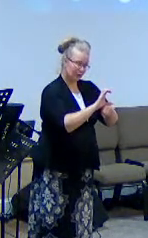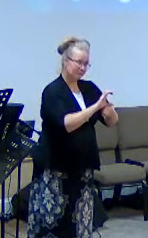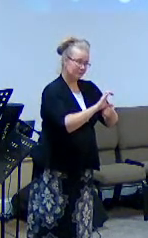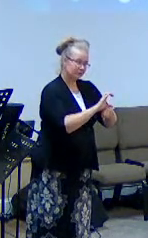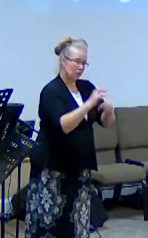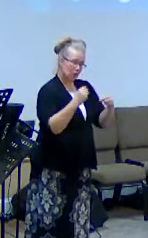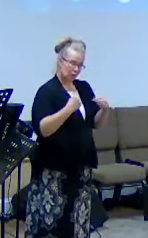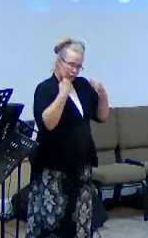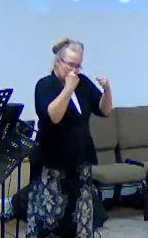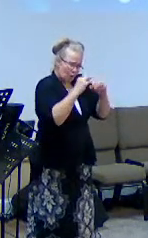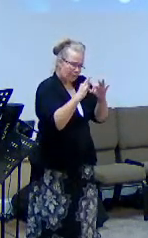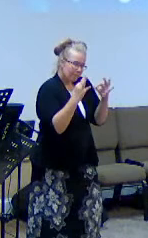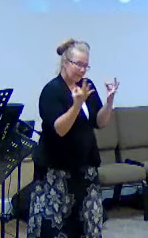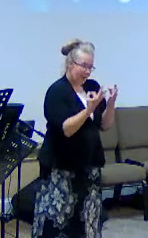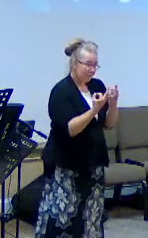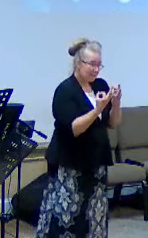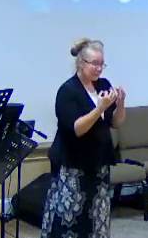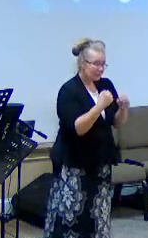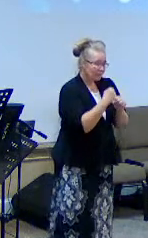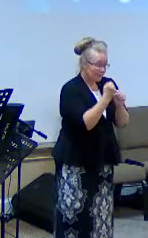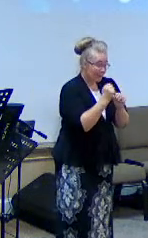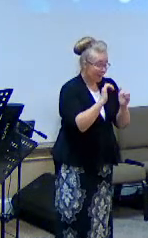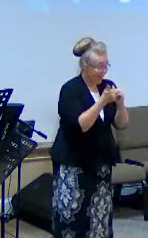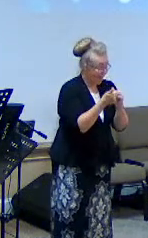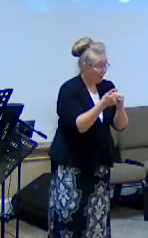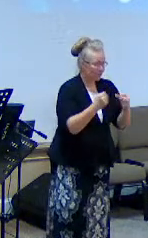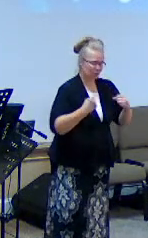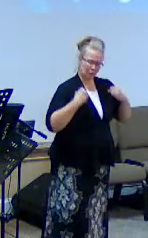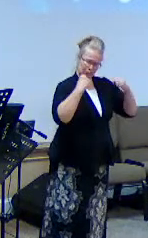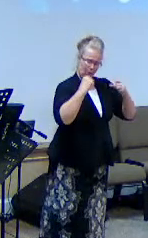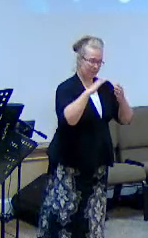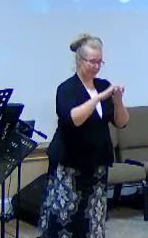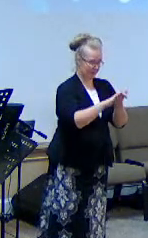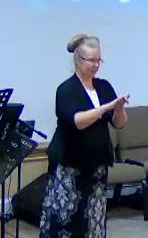And strong families are developed by strong marriages.